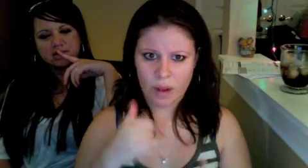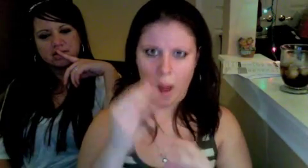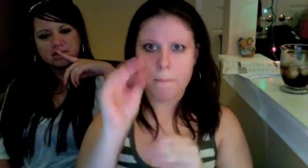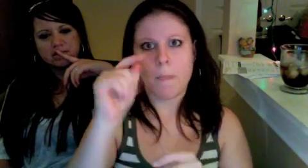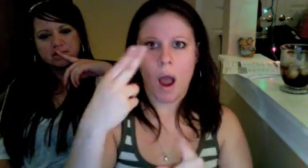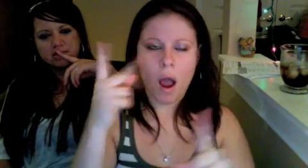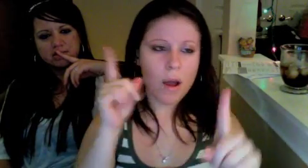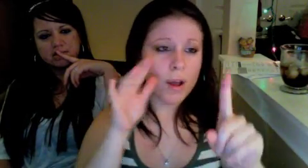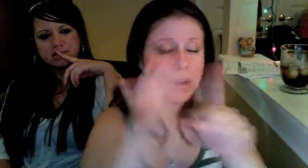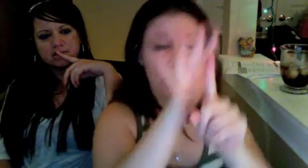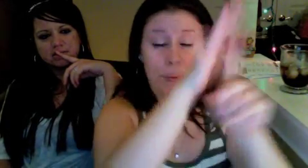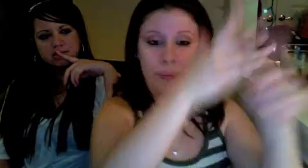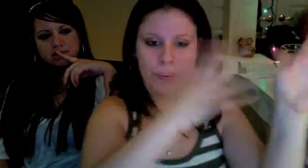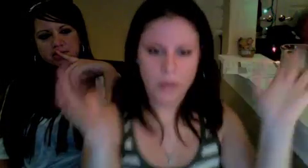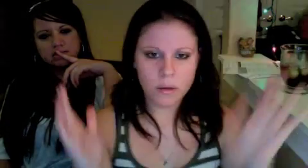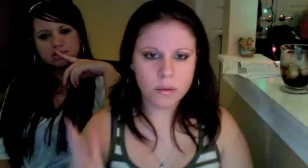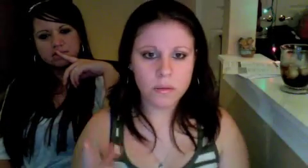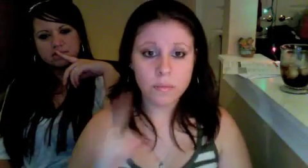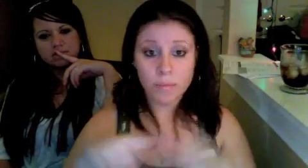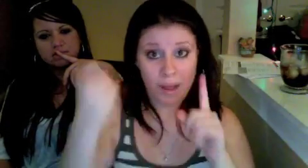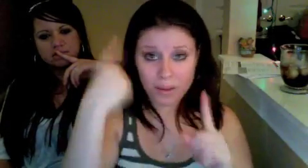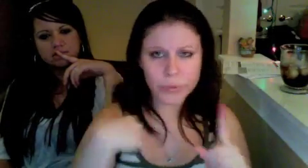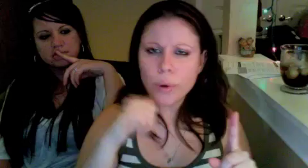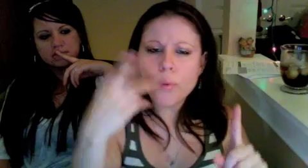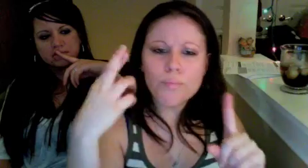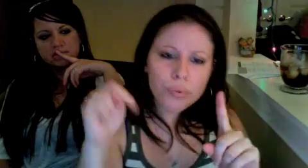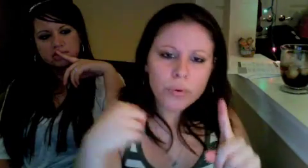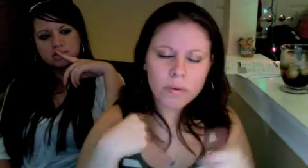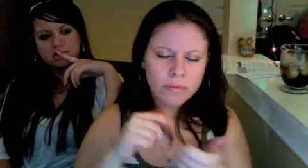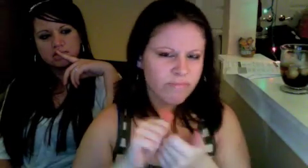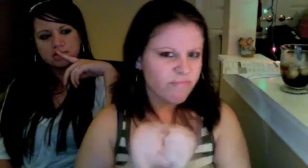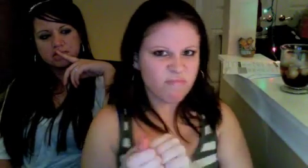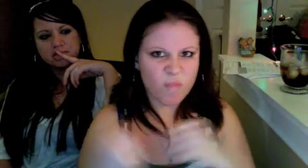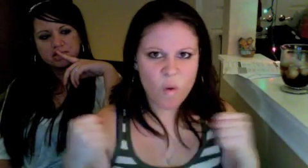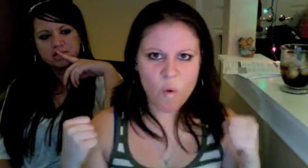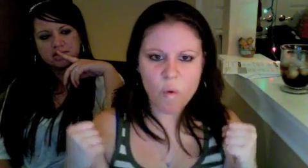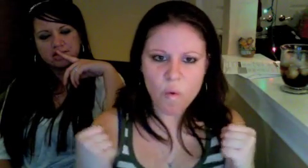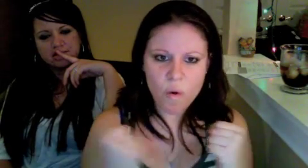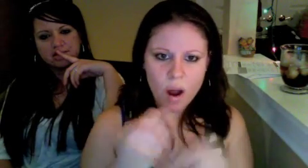got himself too close to the light. Except I didn't burn, I turned cold after that night.